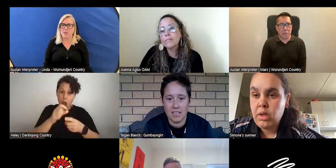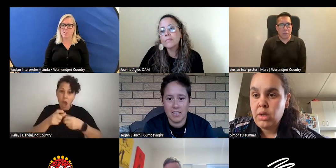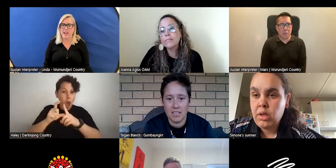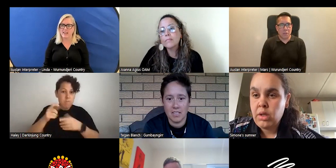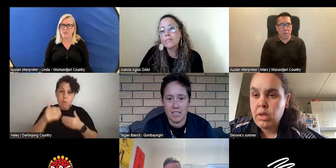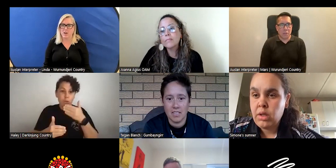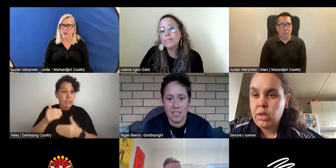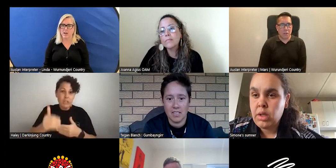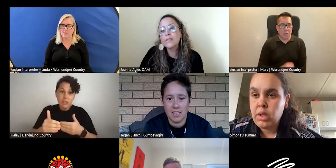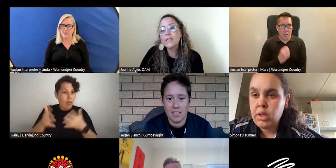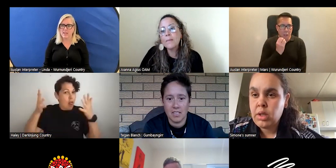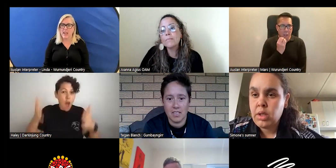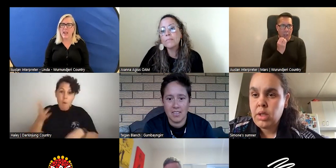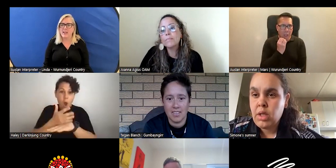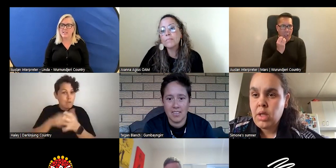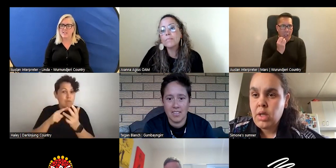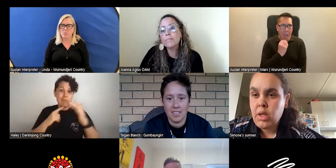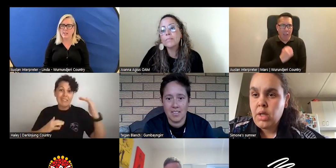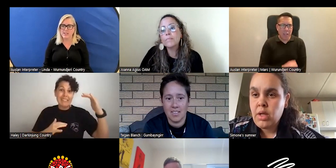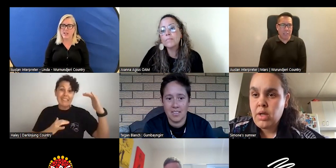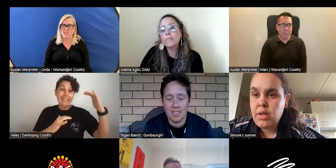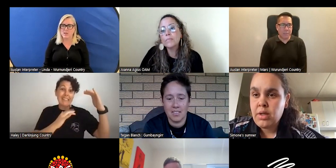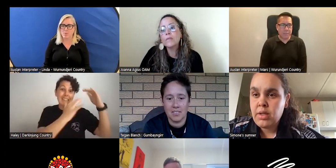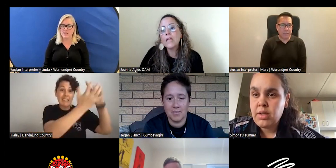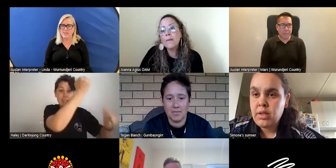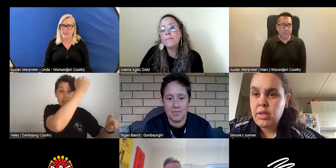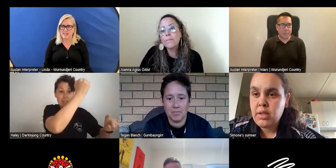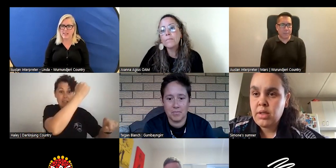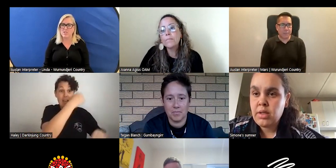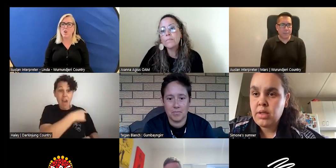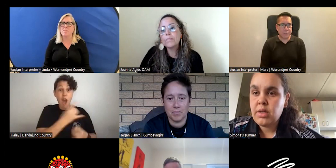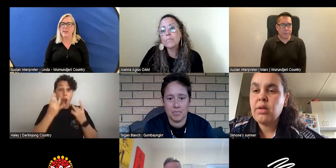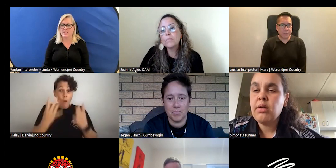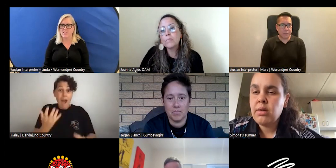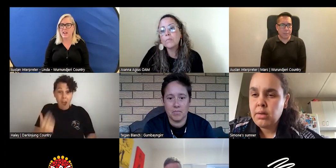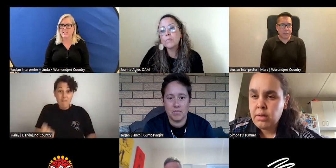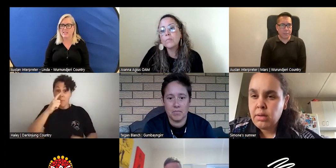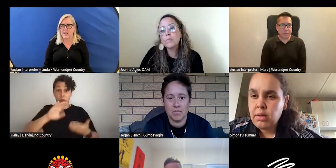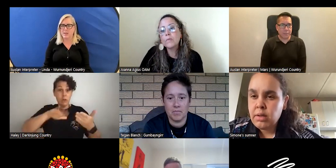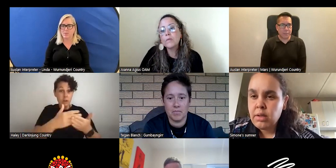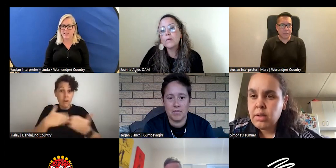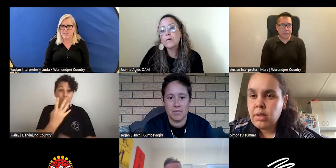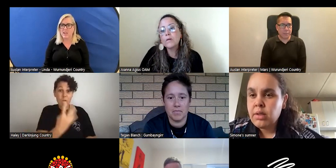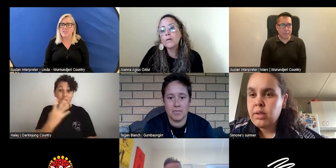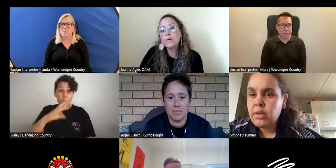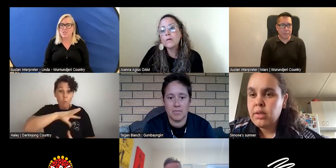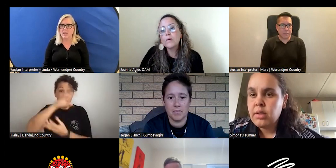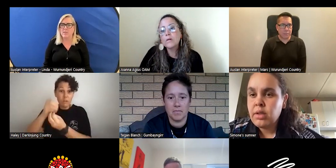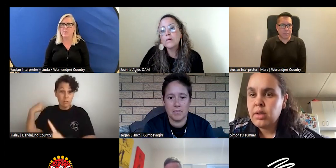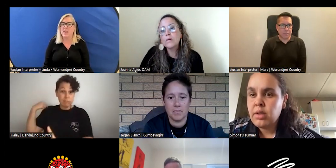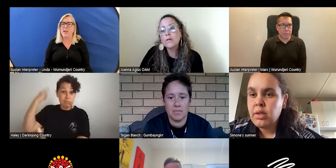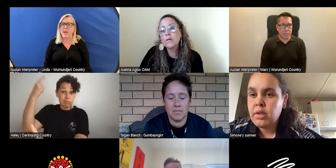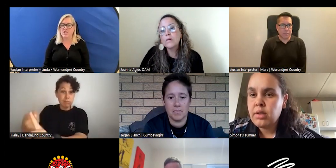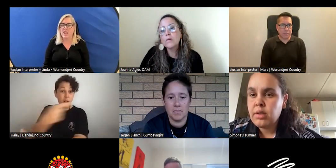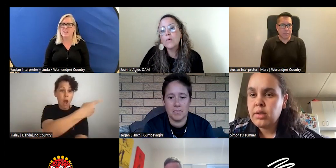been voted on 8 times, and it's a really challenging process. There's so much that has to take place to